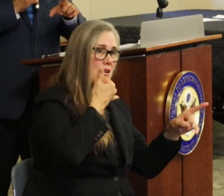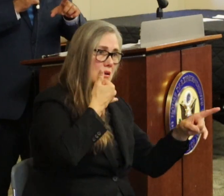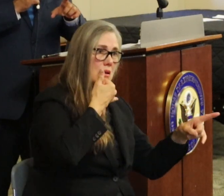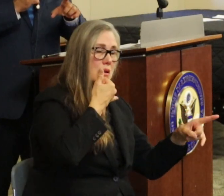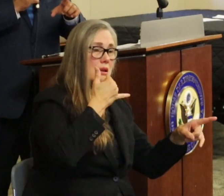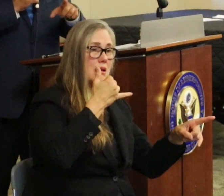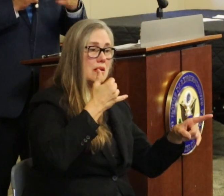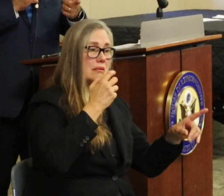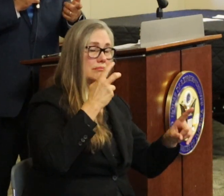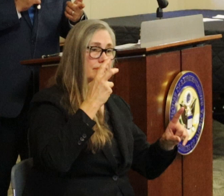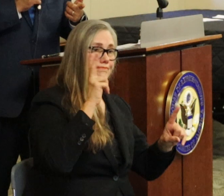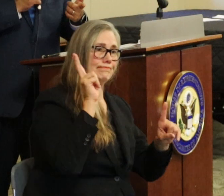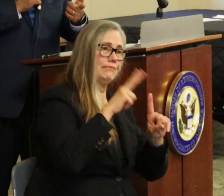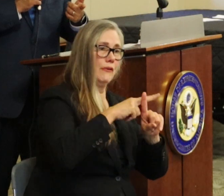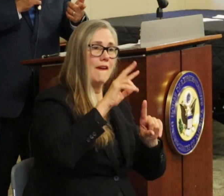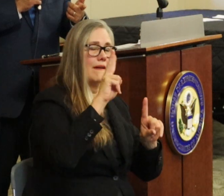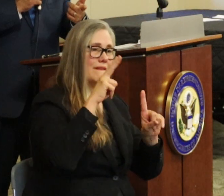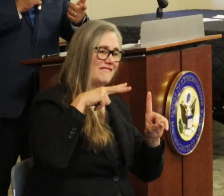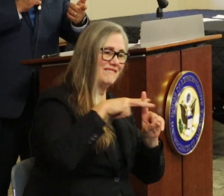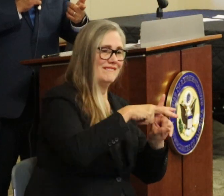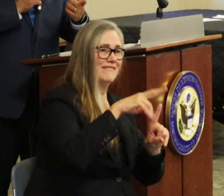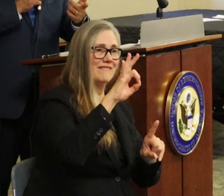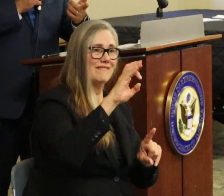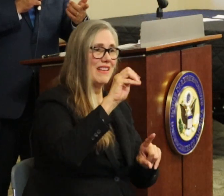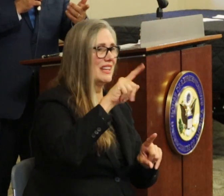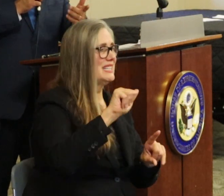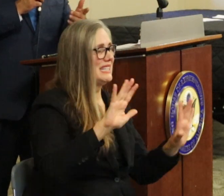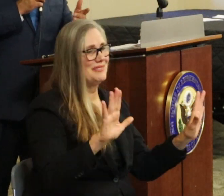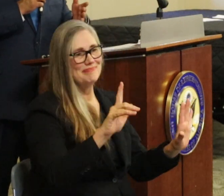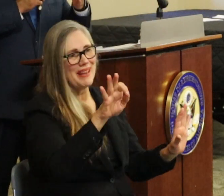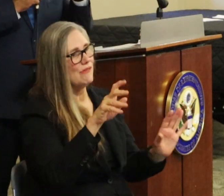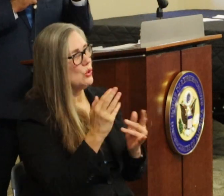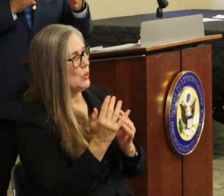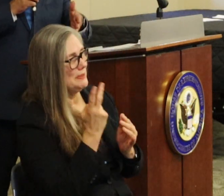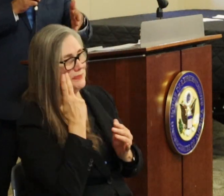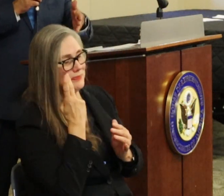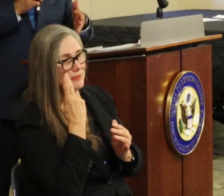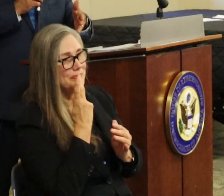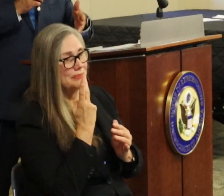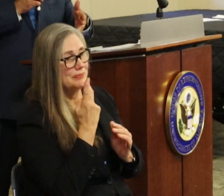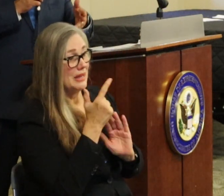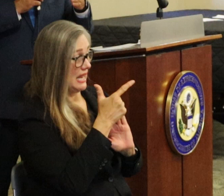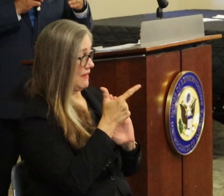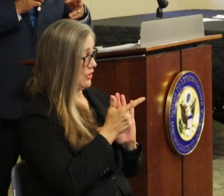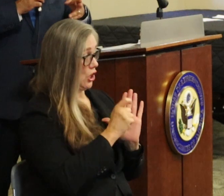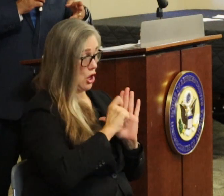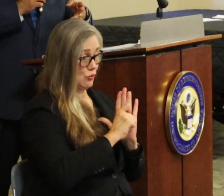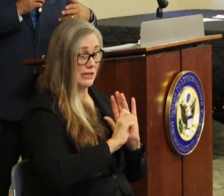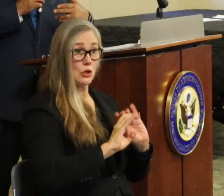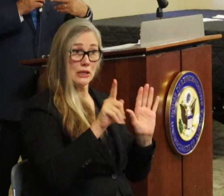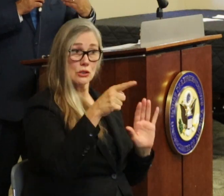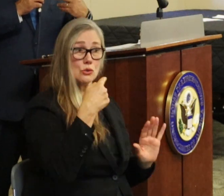until you have that, that addresses your question. And certainly if the law is clear, as you